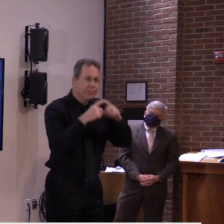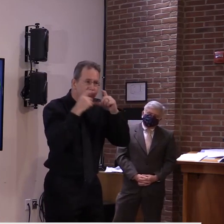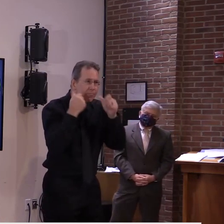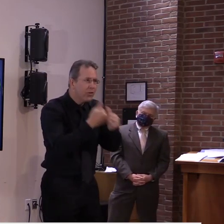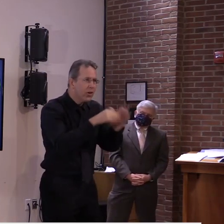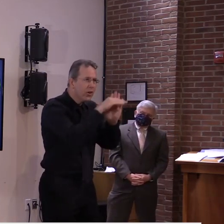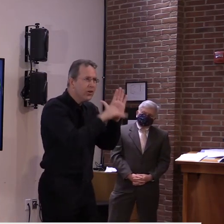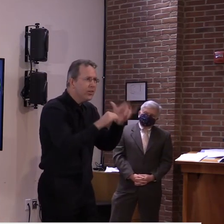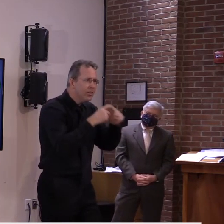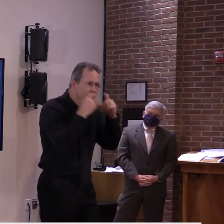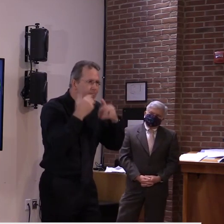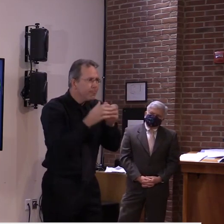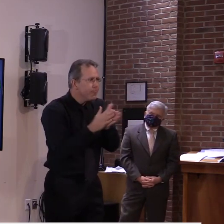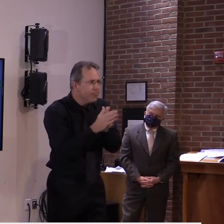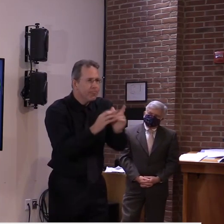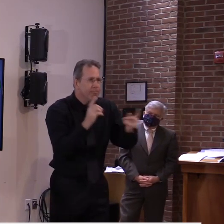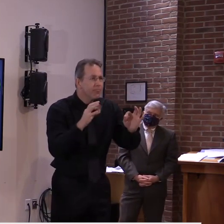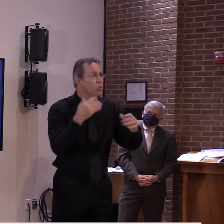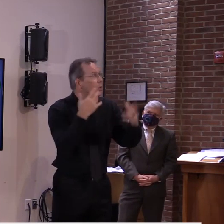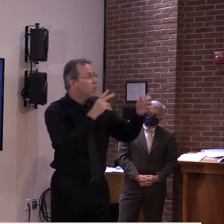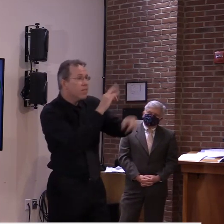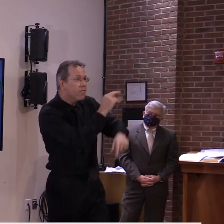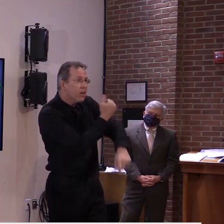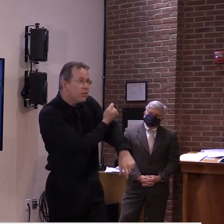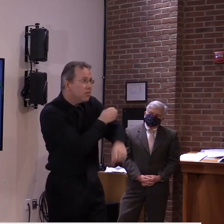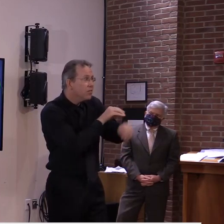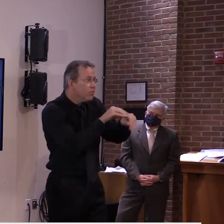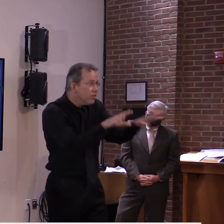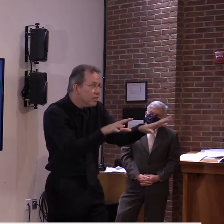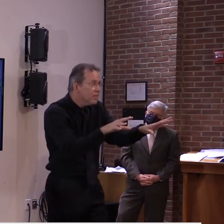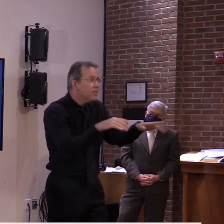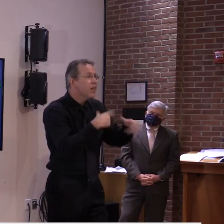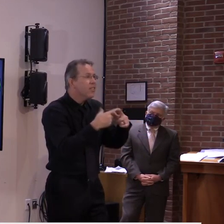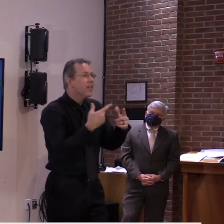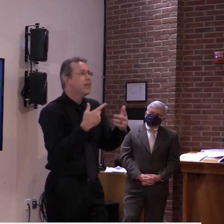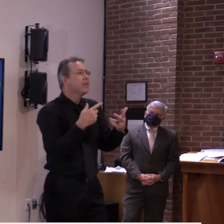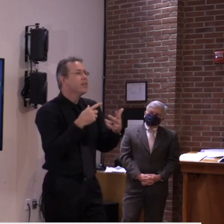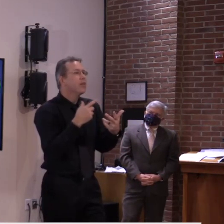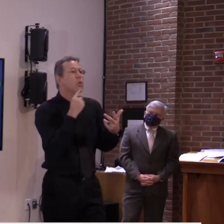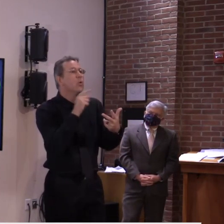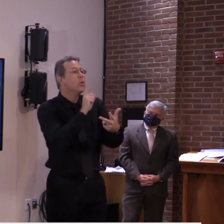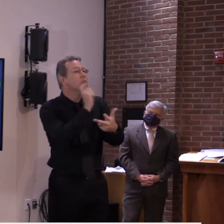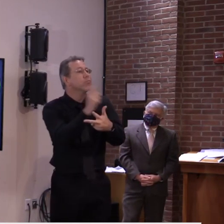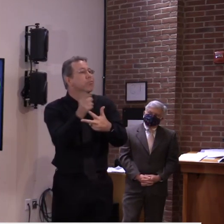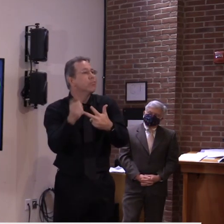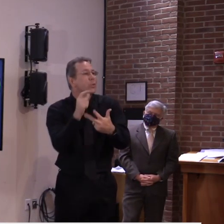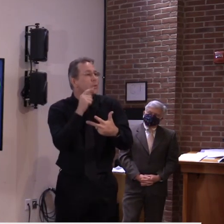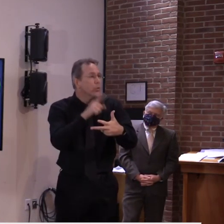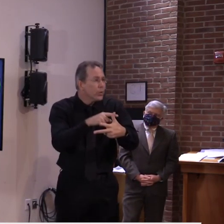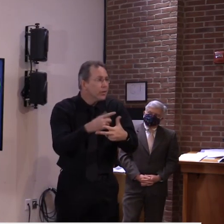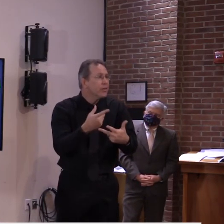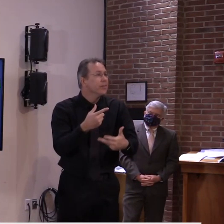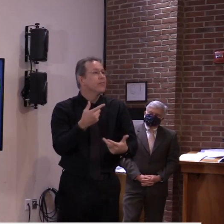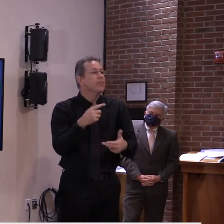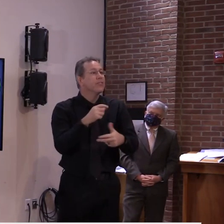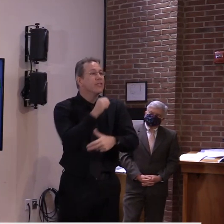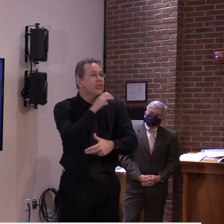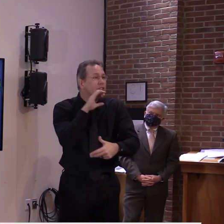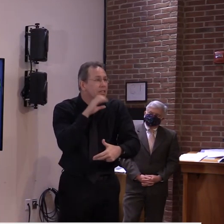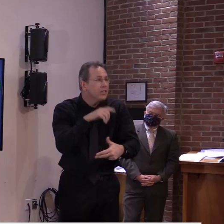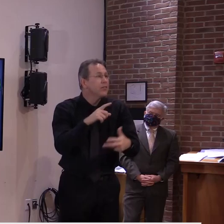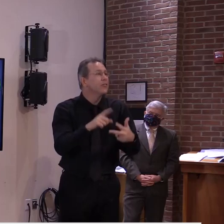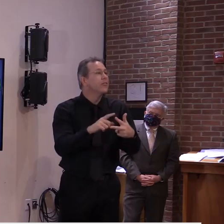when people start to get vaccinated, there's three groups of people. Those who have just been vaccinated, those who are still not in the highest priority group and